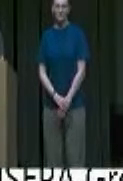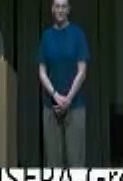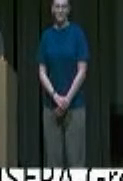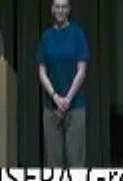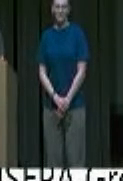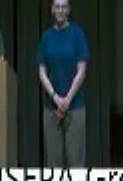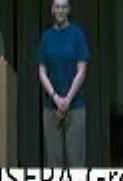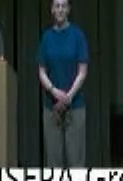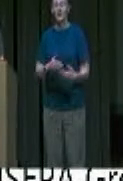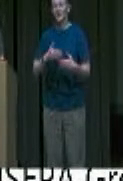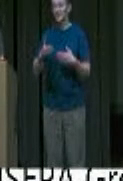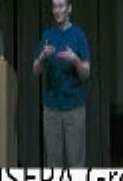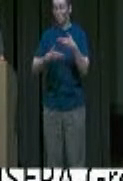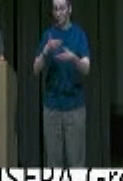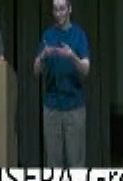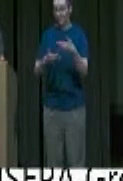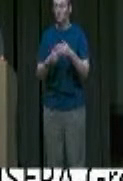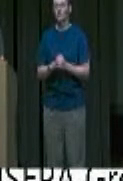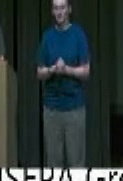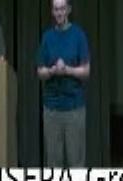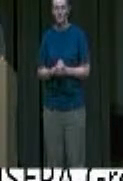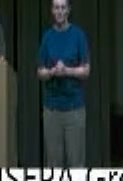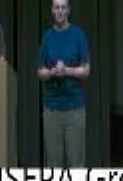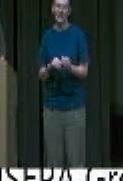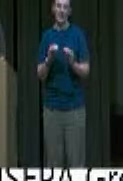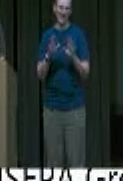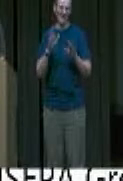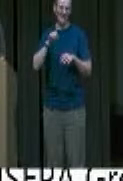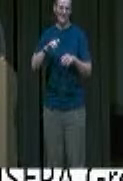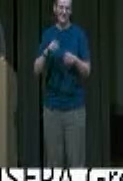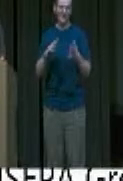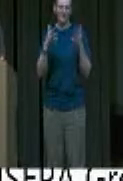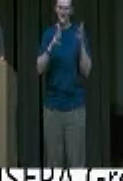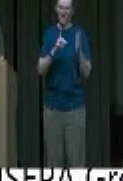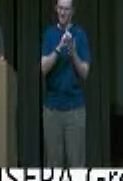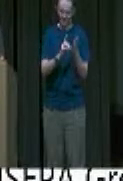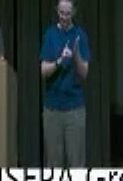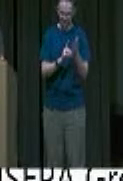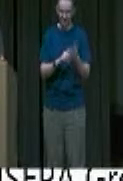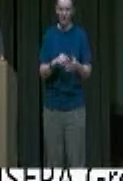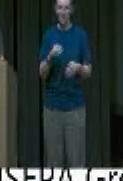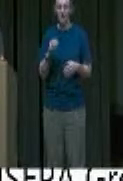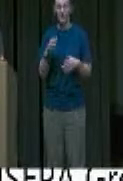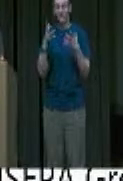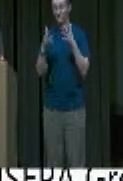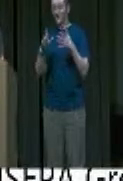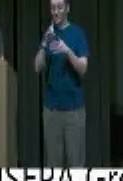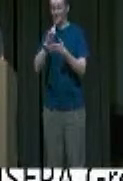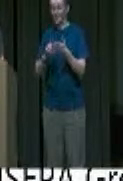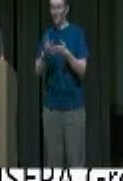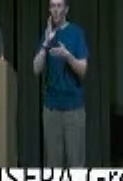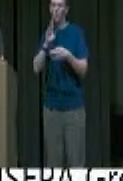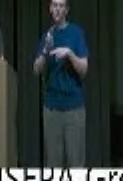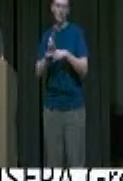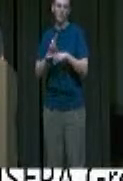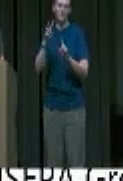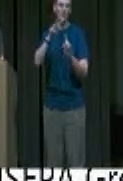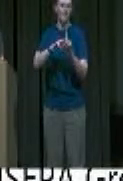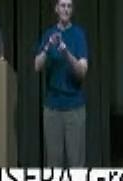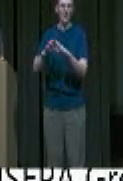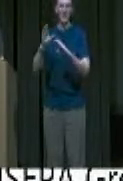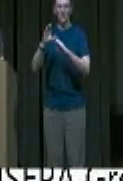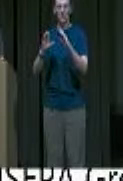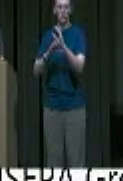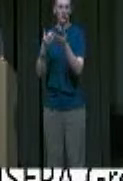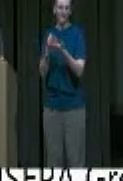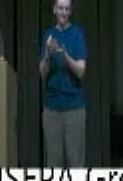So our next steps. So we obviously need to complete our design. We will use that completed design to apply for